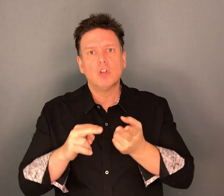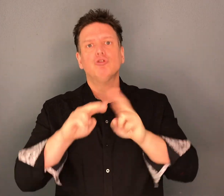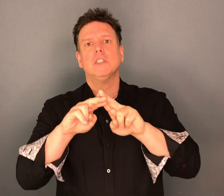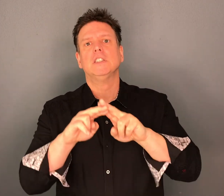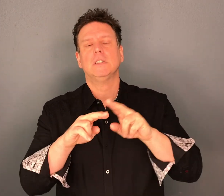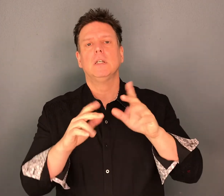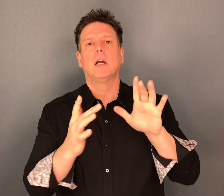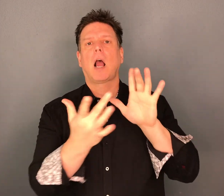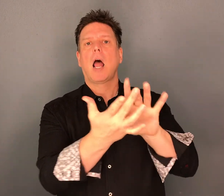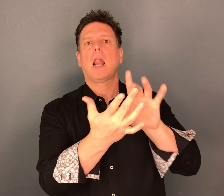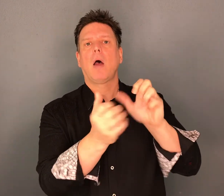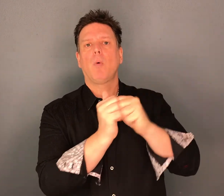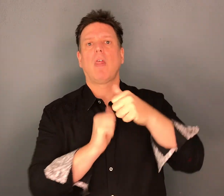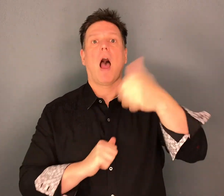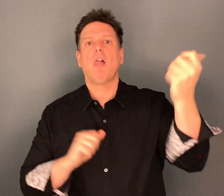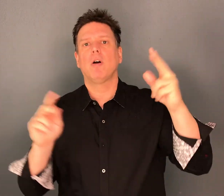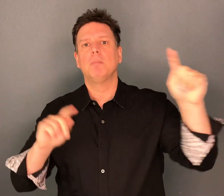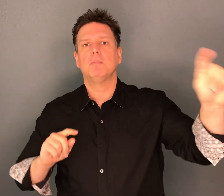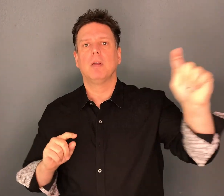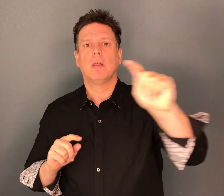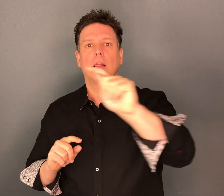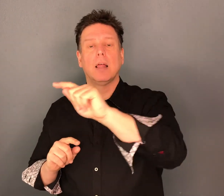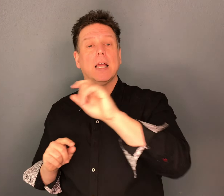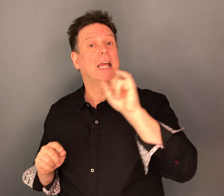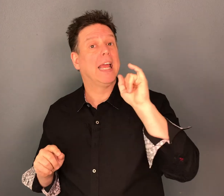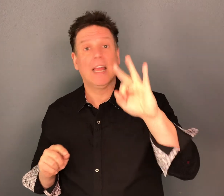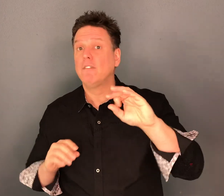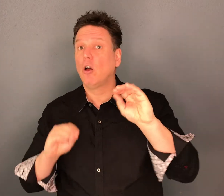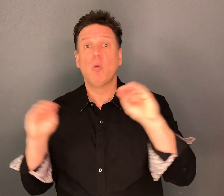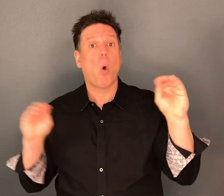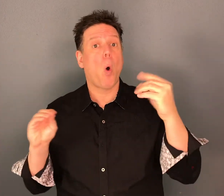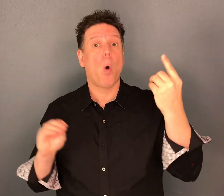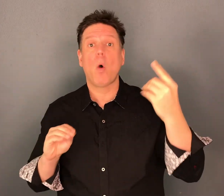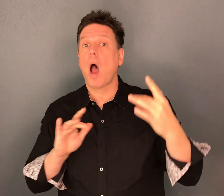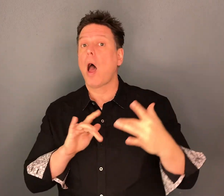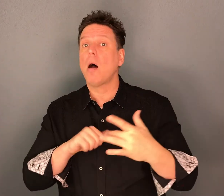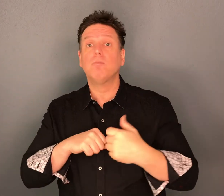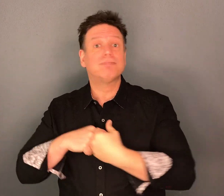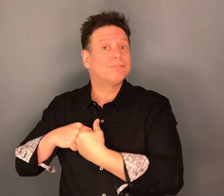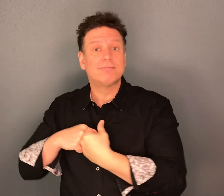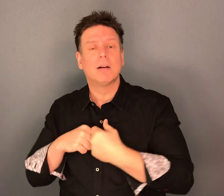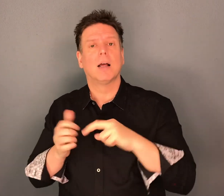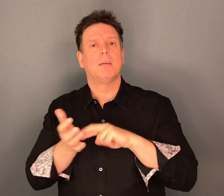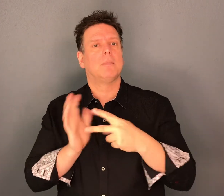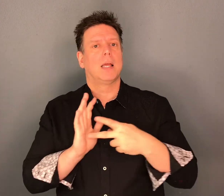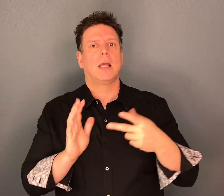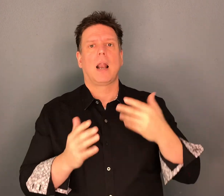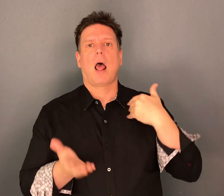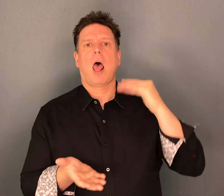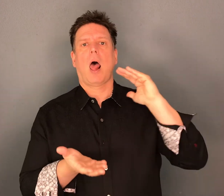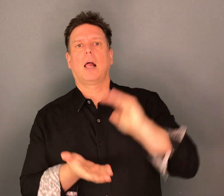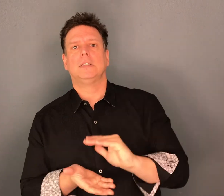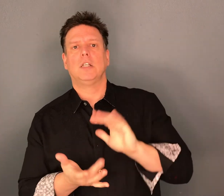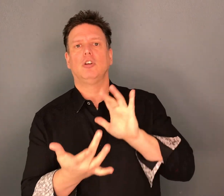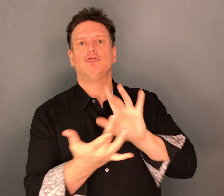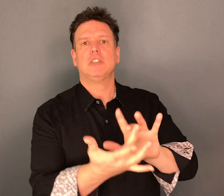It actually helps increase the number of people that YouTube sends the video to. The